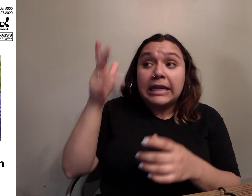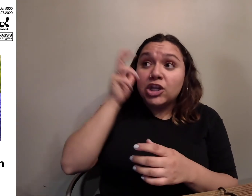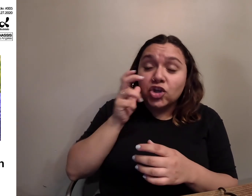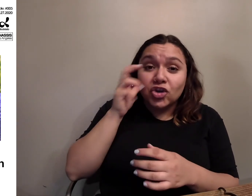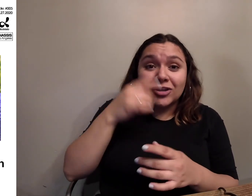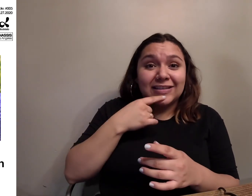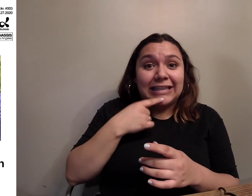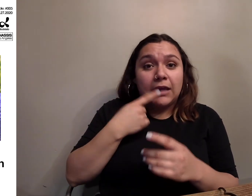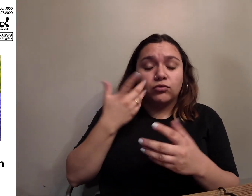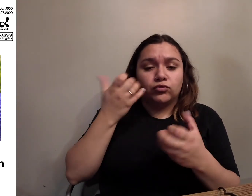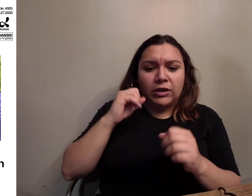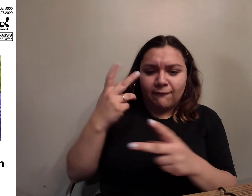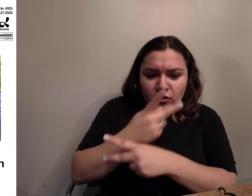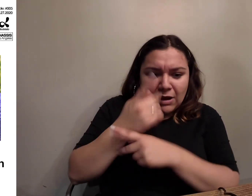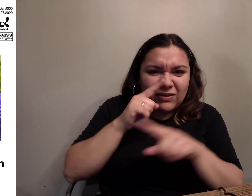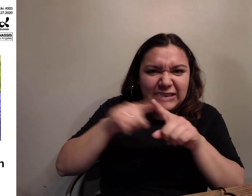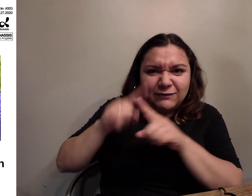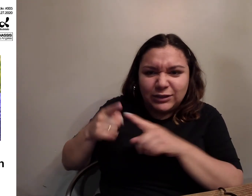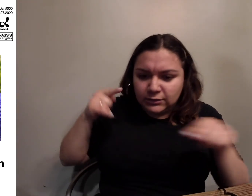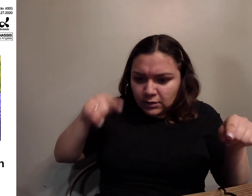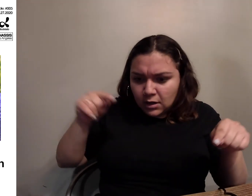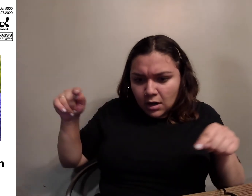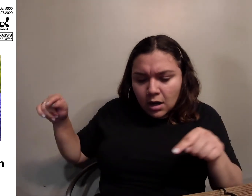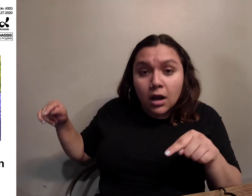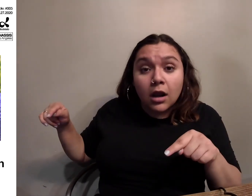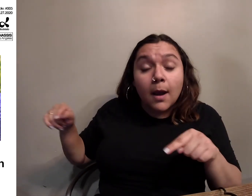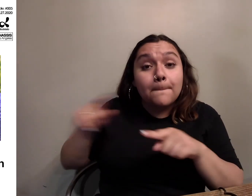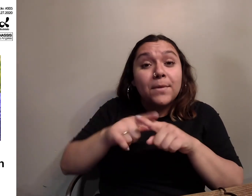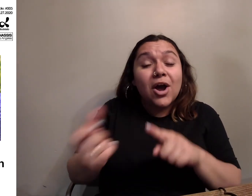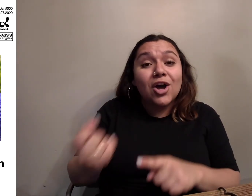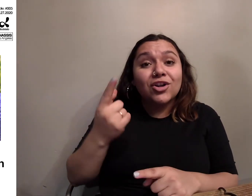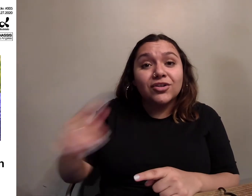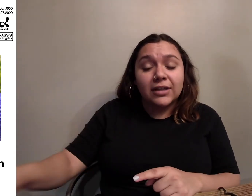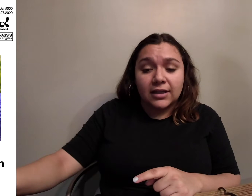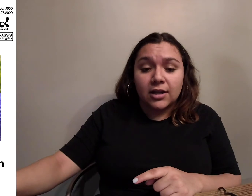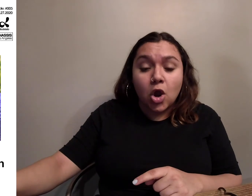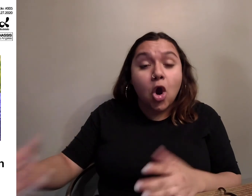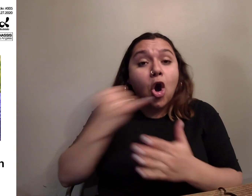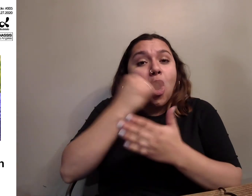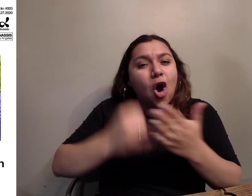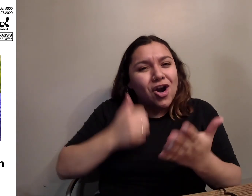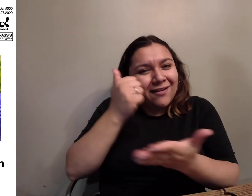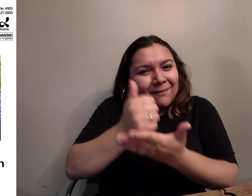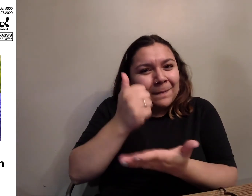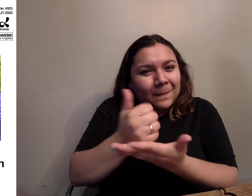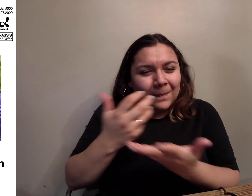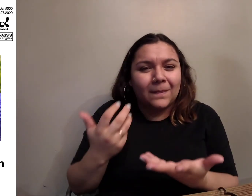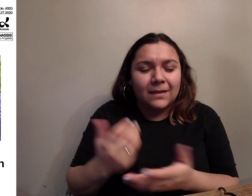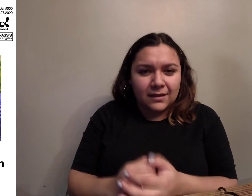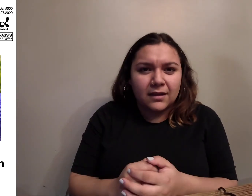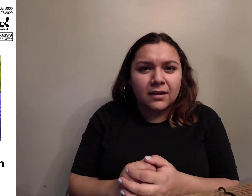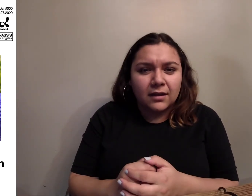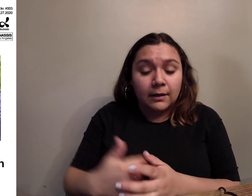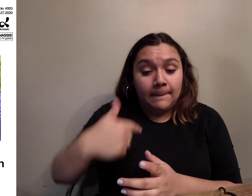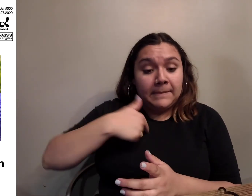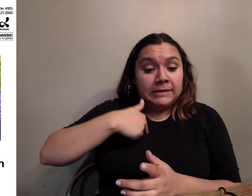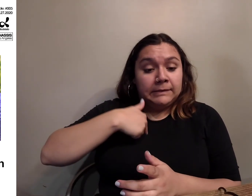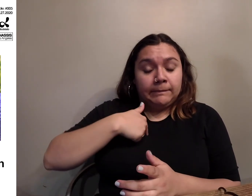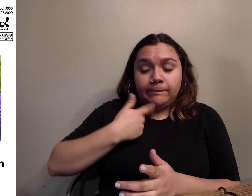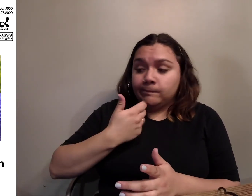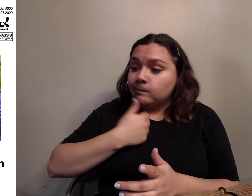to be made between the two. Art is there for that and can be there for that. I'm someone